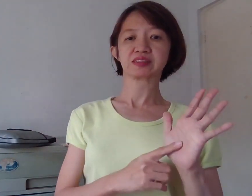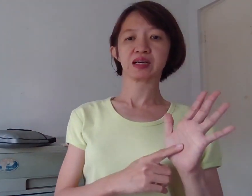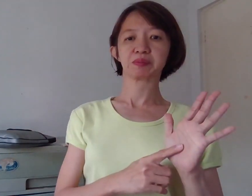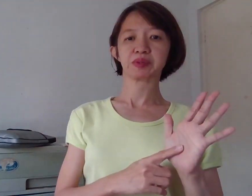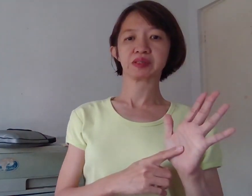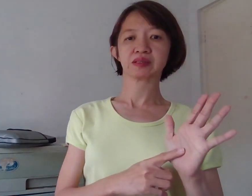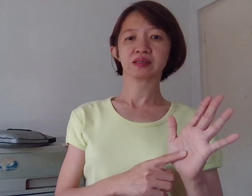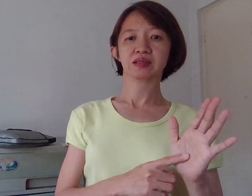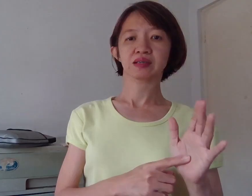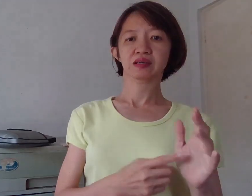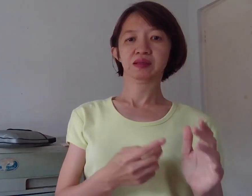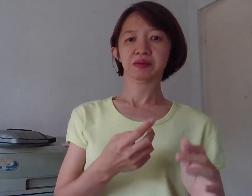For example,